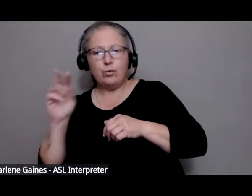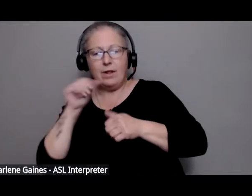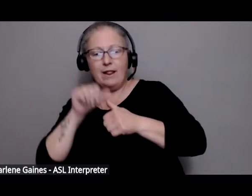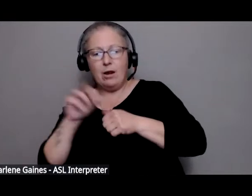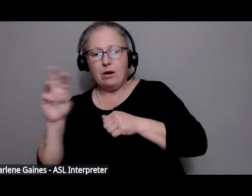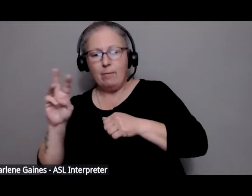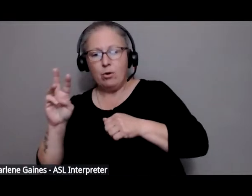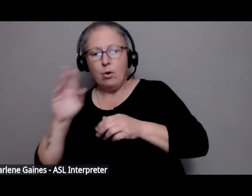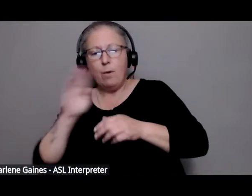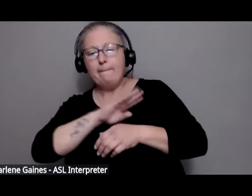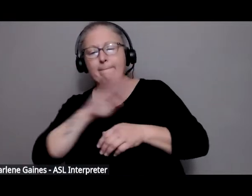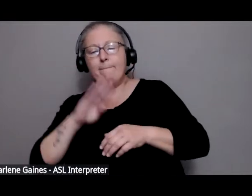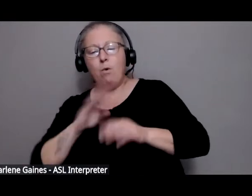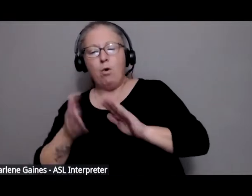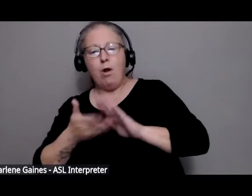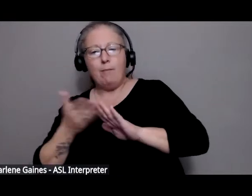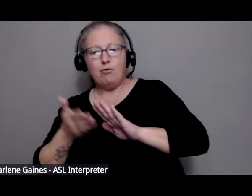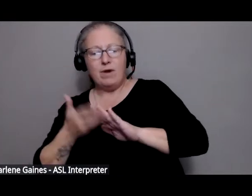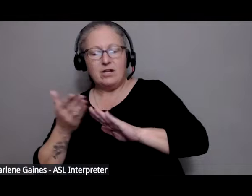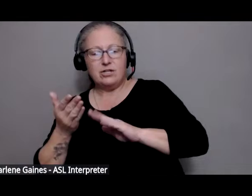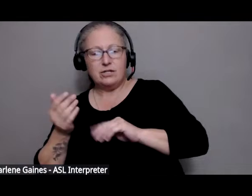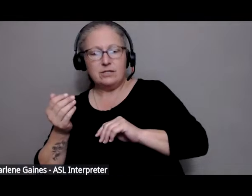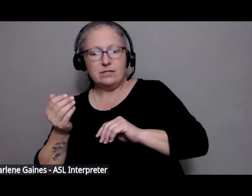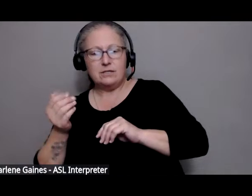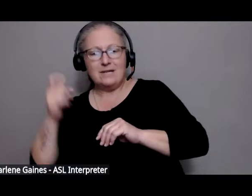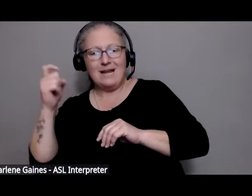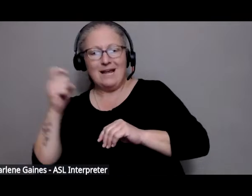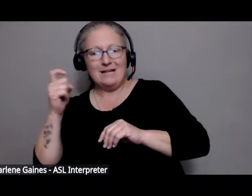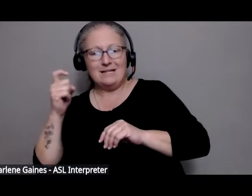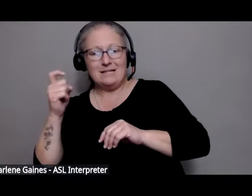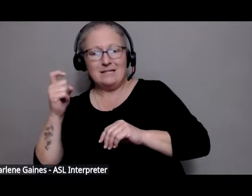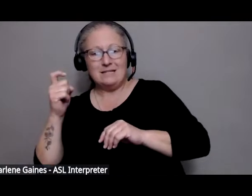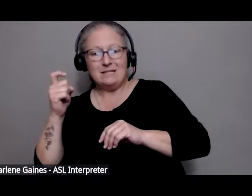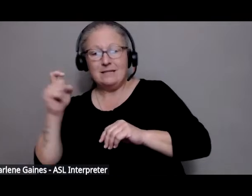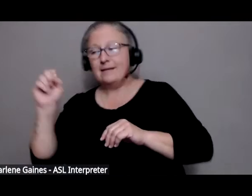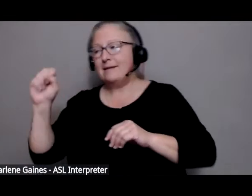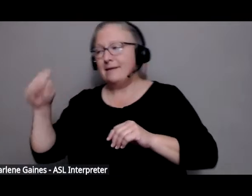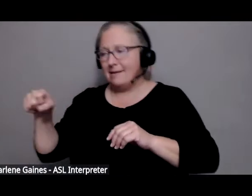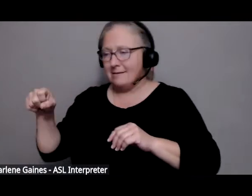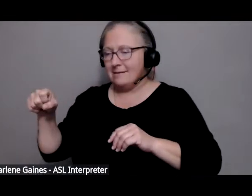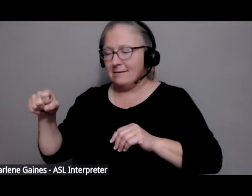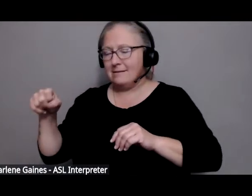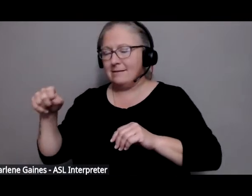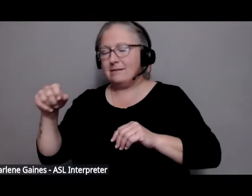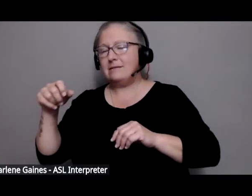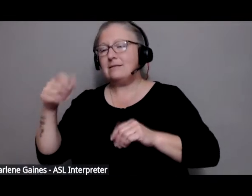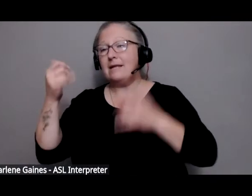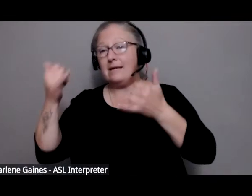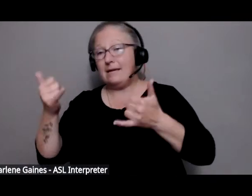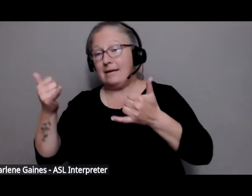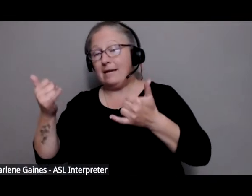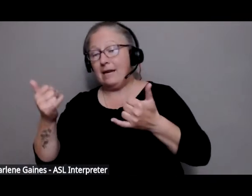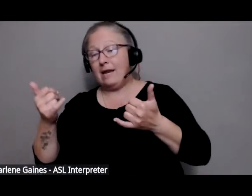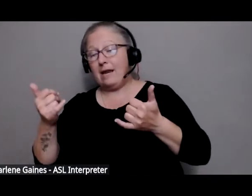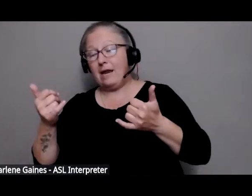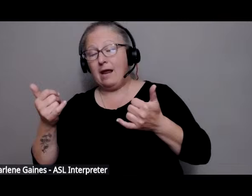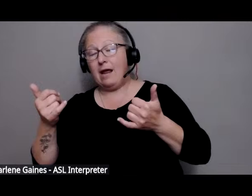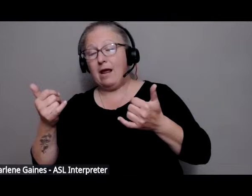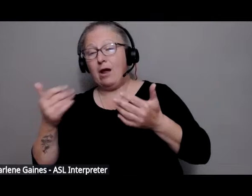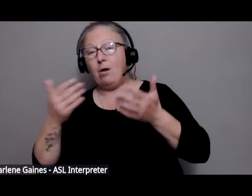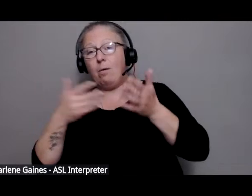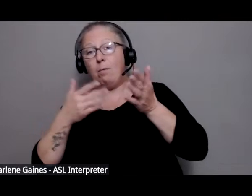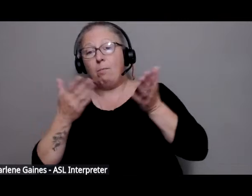board operations. X. Yes, so what we're bringing forward tonight are the